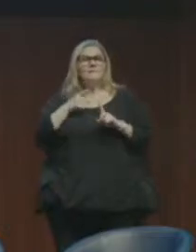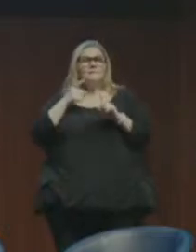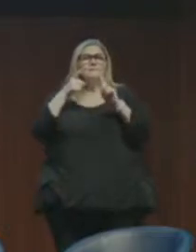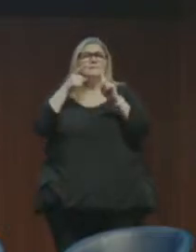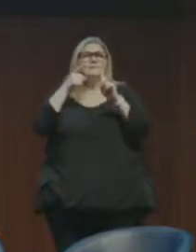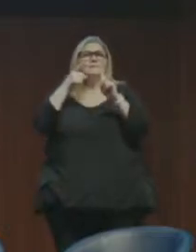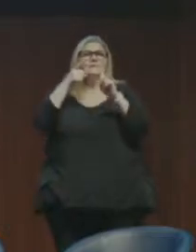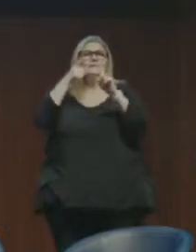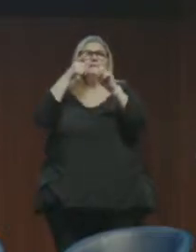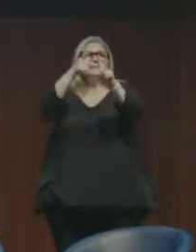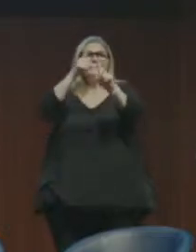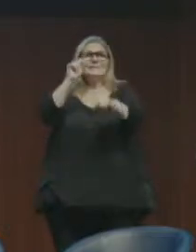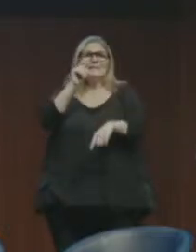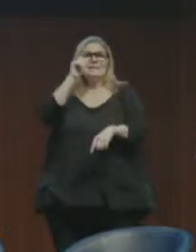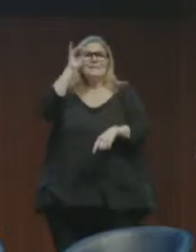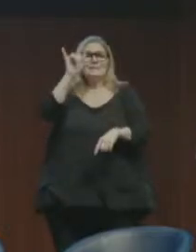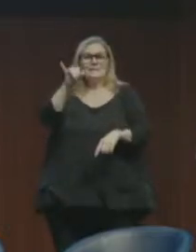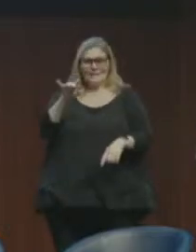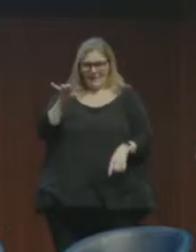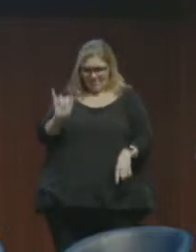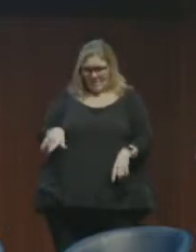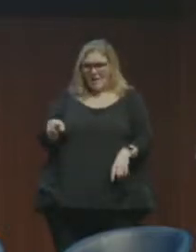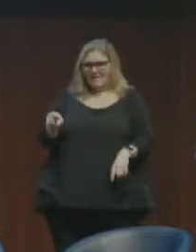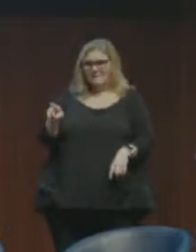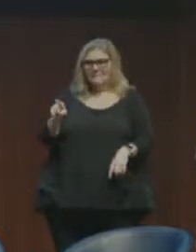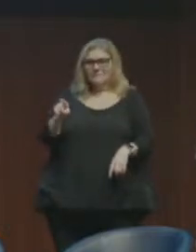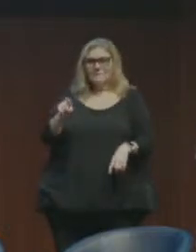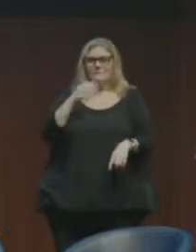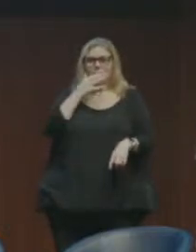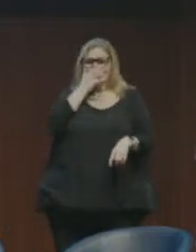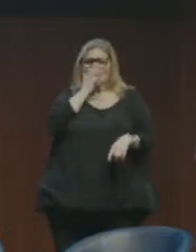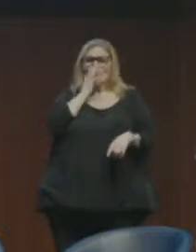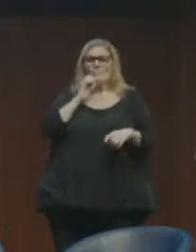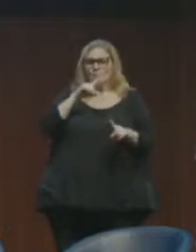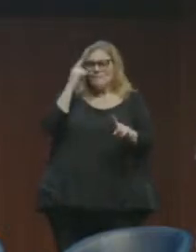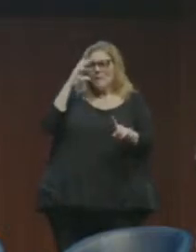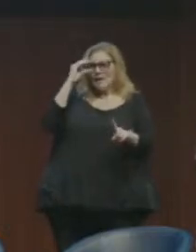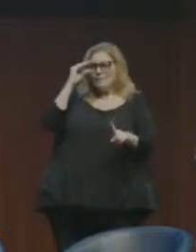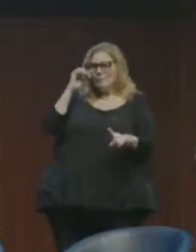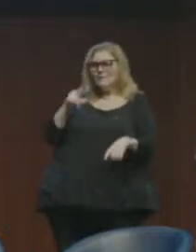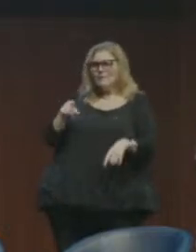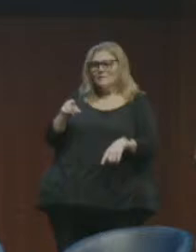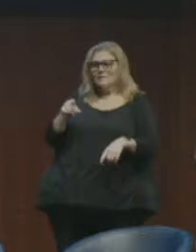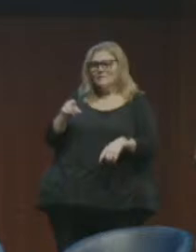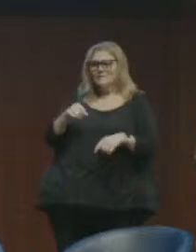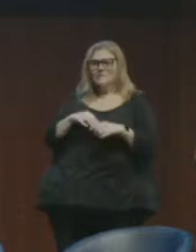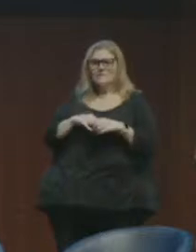little black boys, and they weren't called black.